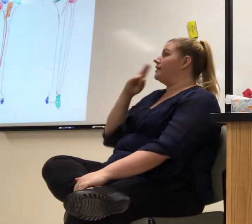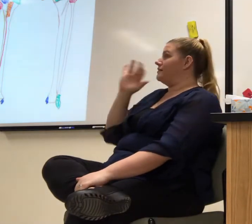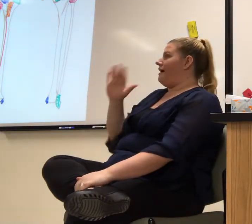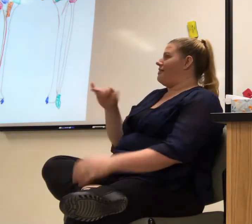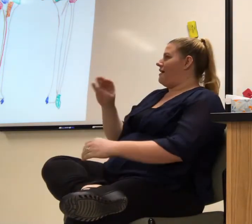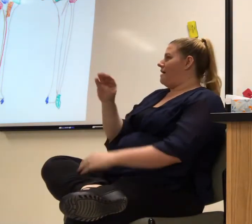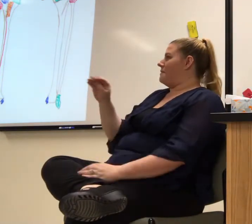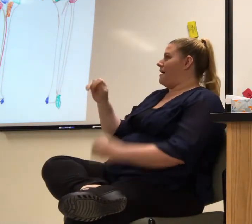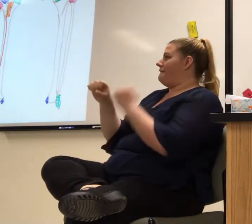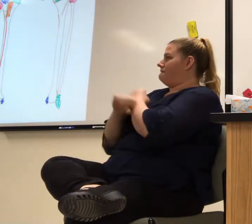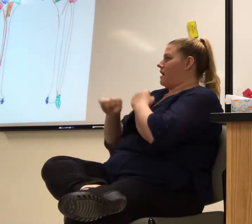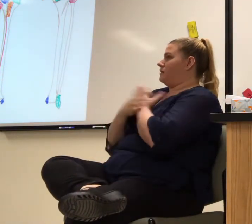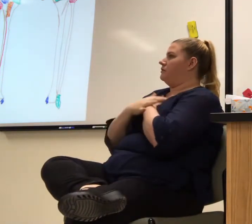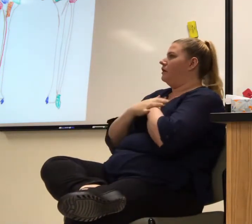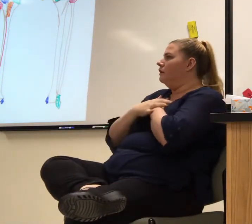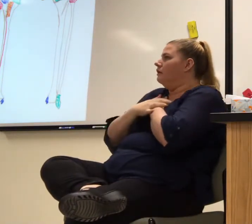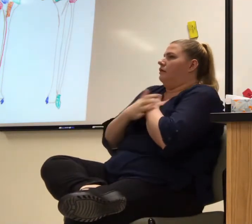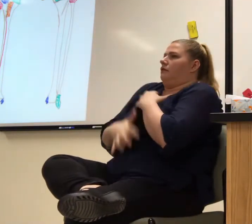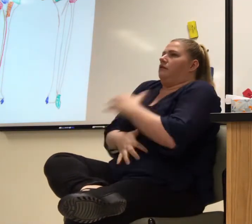and medial